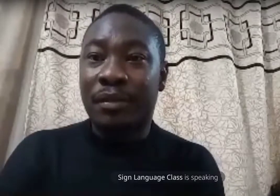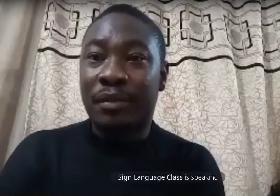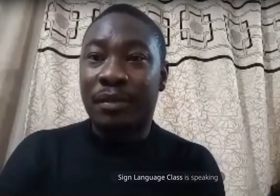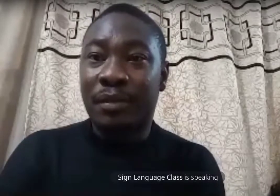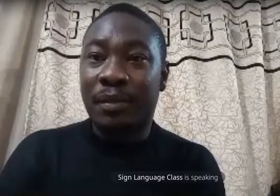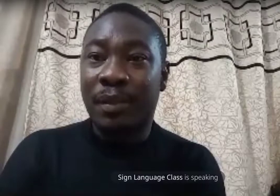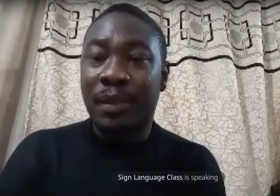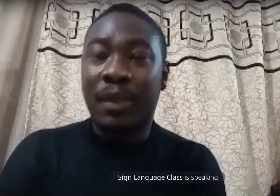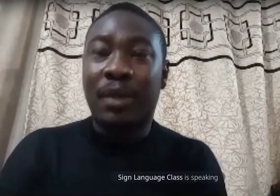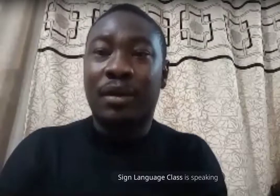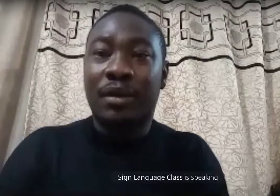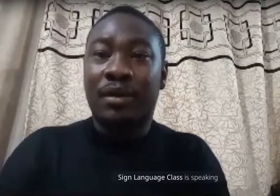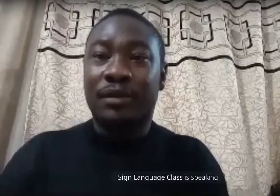off.